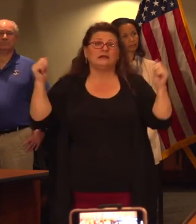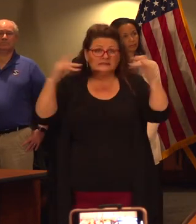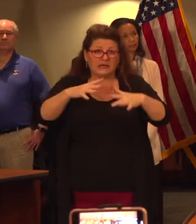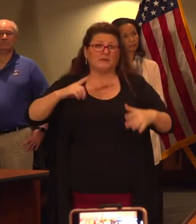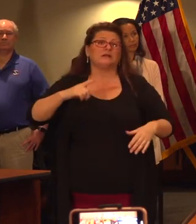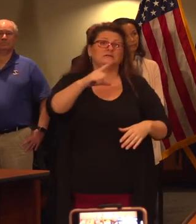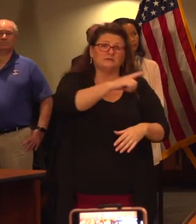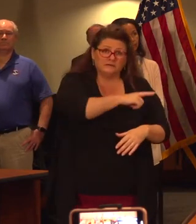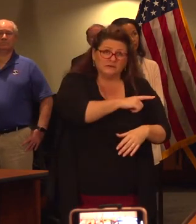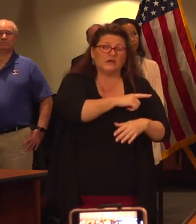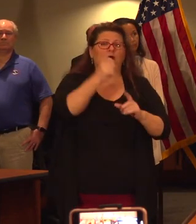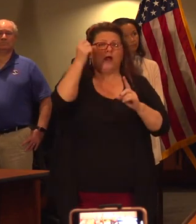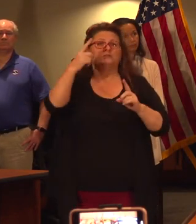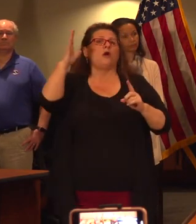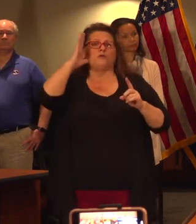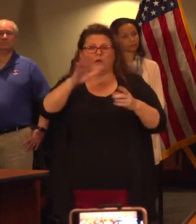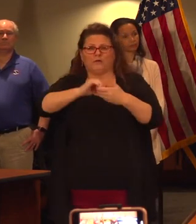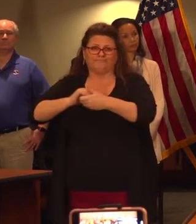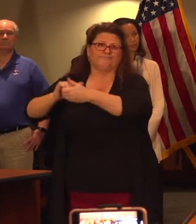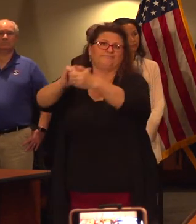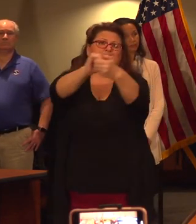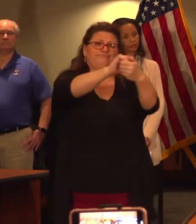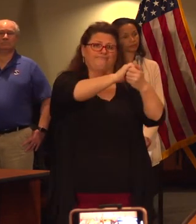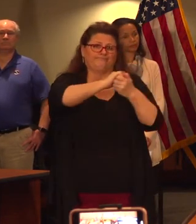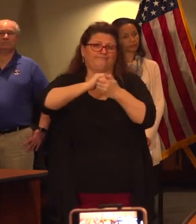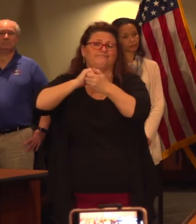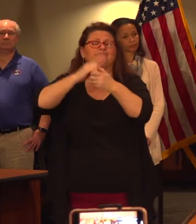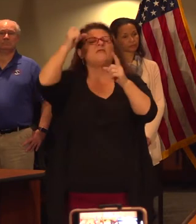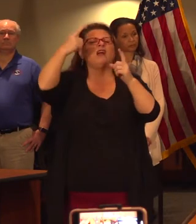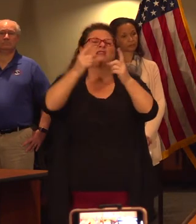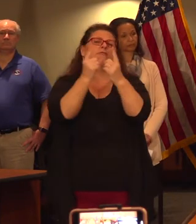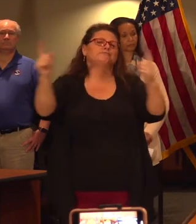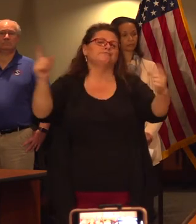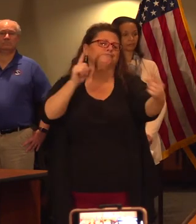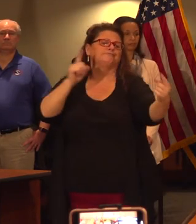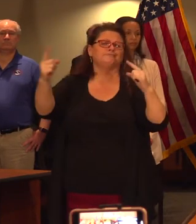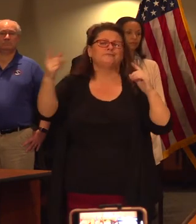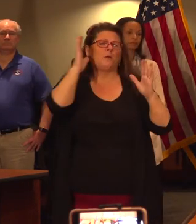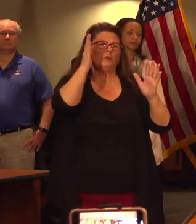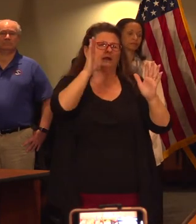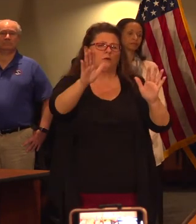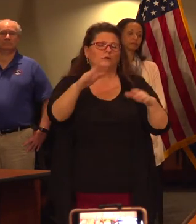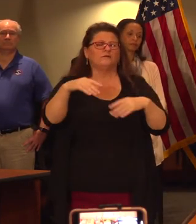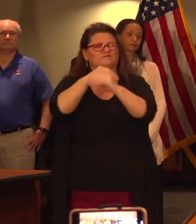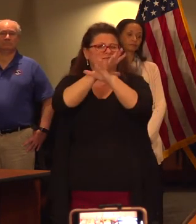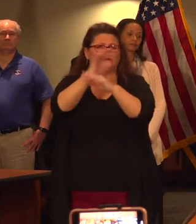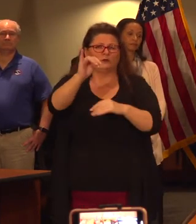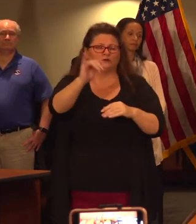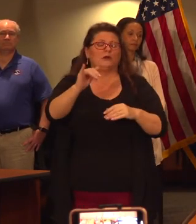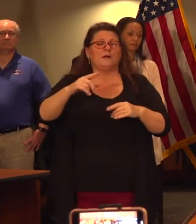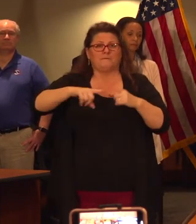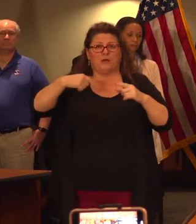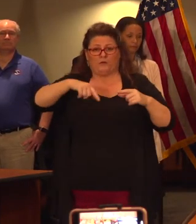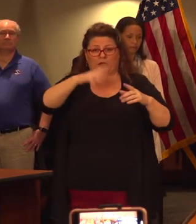not be in silos, but be working together, keeping social distancing and doing a lot of things remotely. But we will come up with